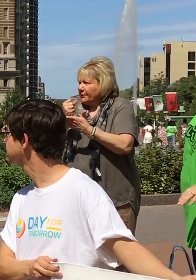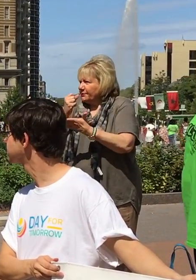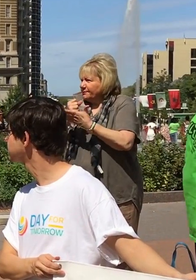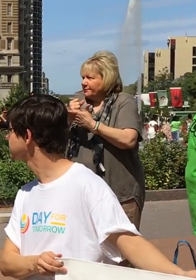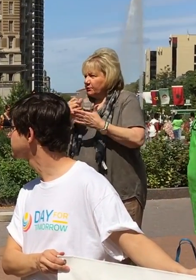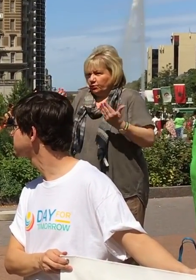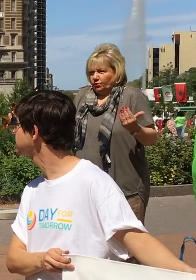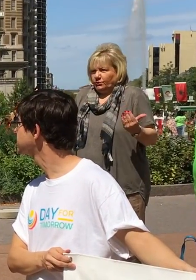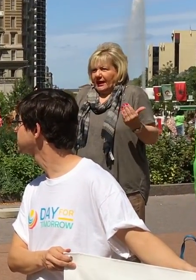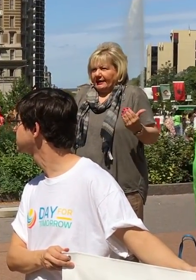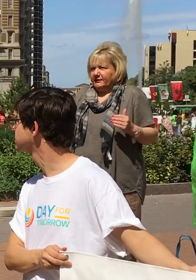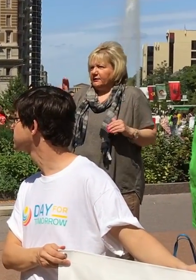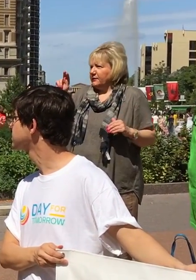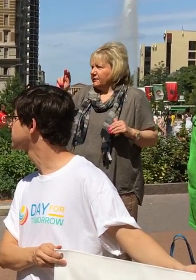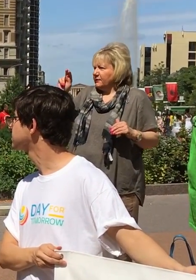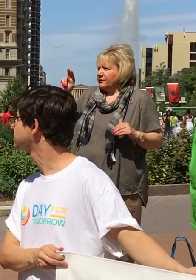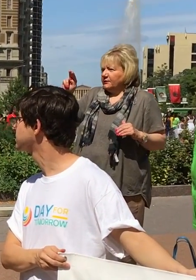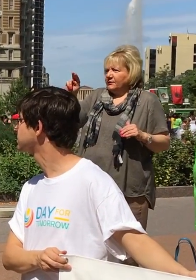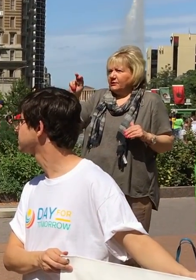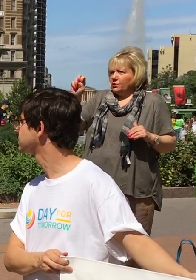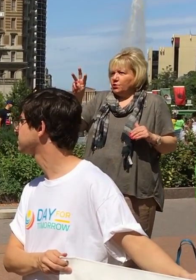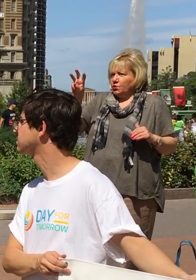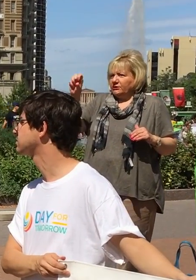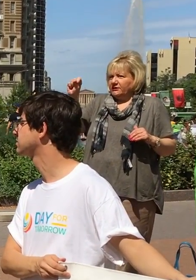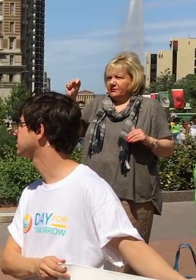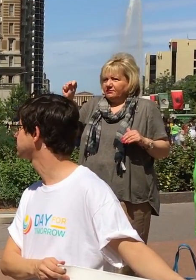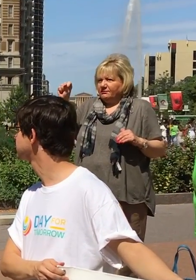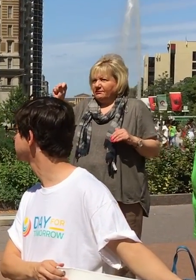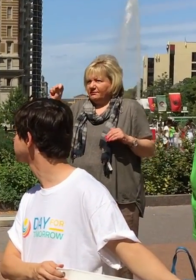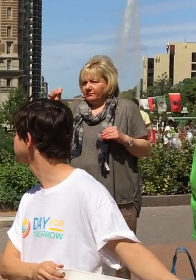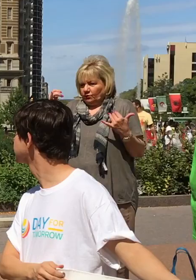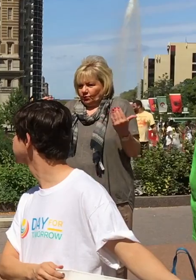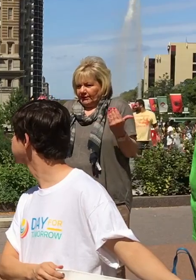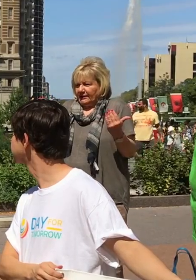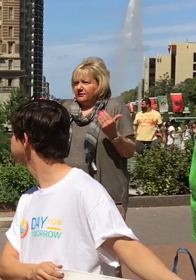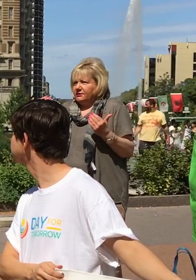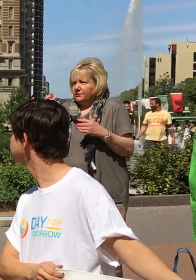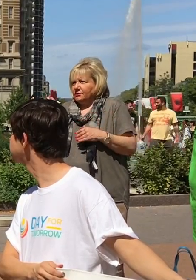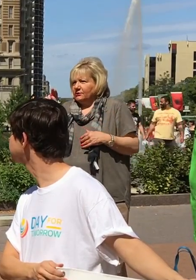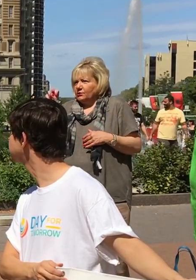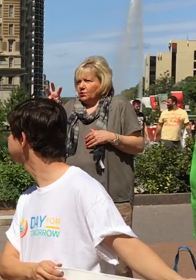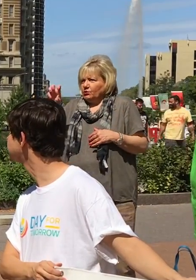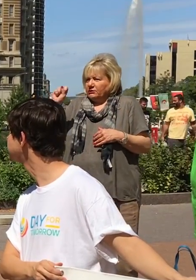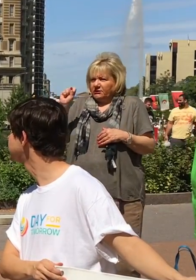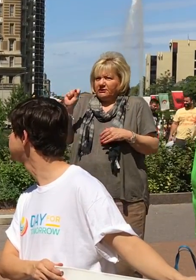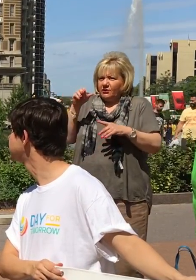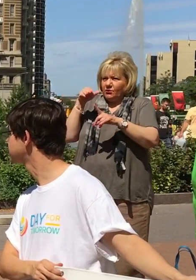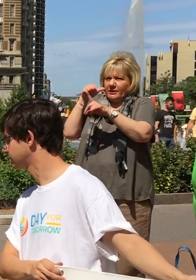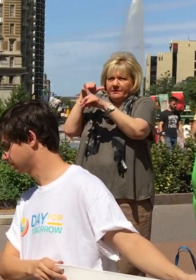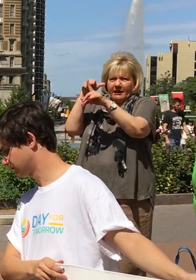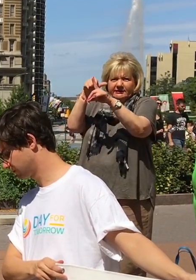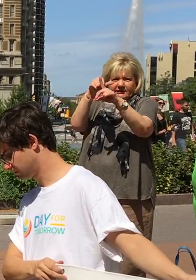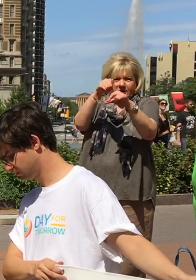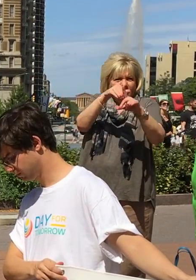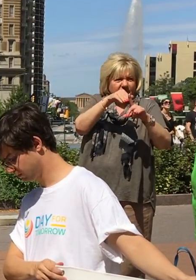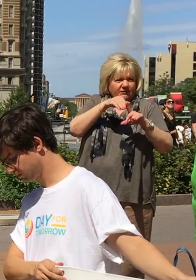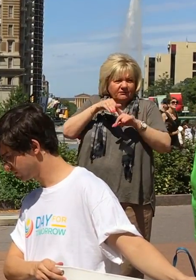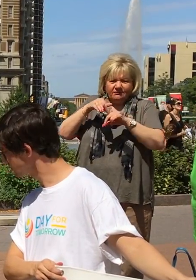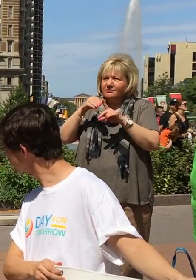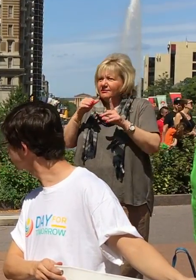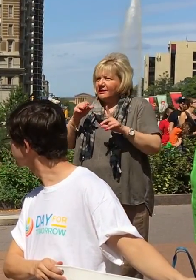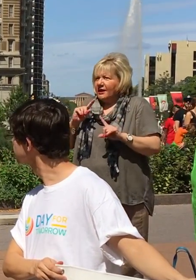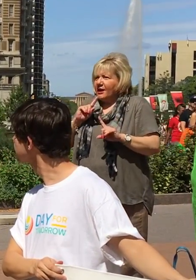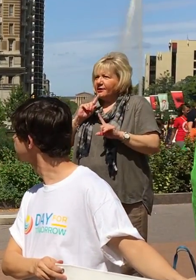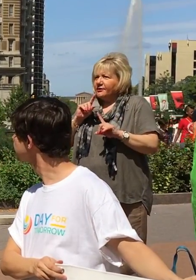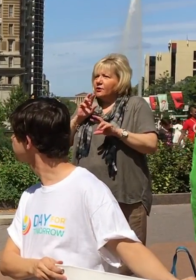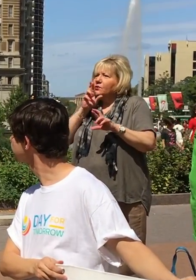now how the quote coming out is, it's reminding the reporters of the smell